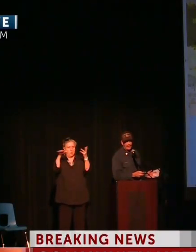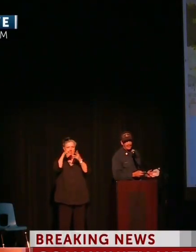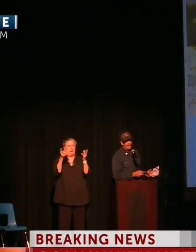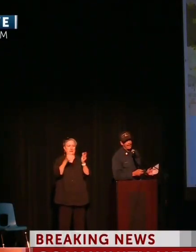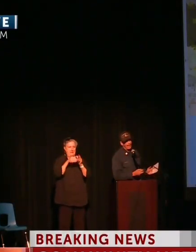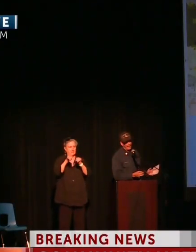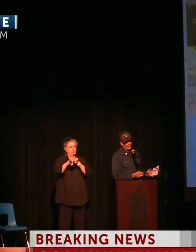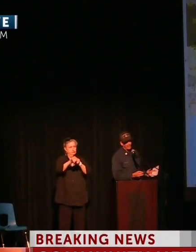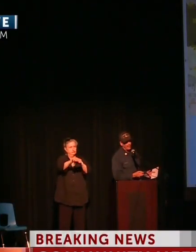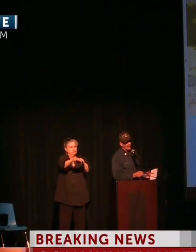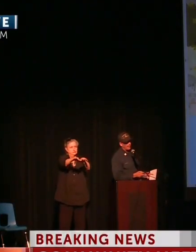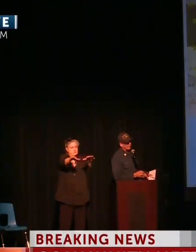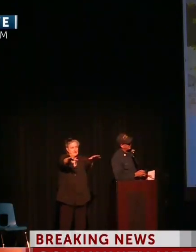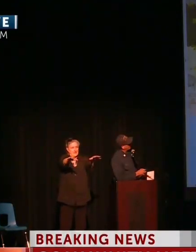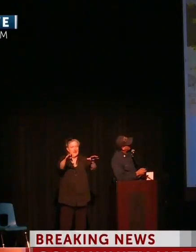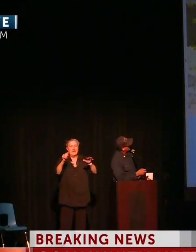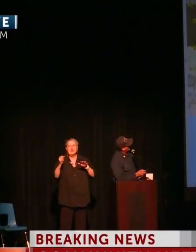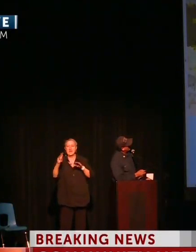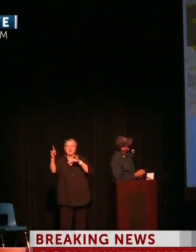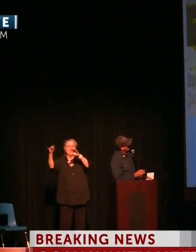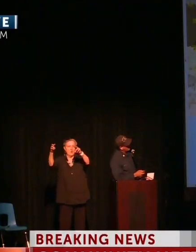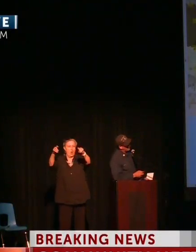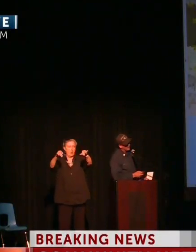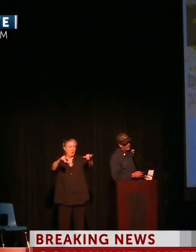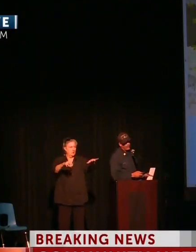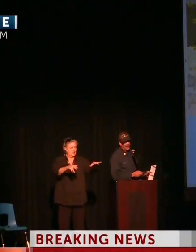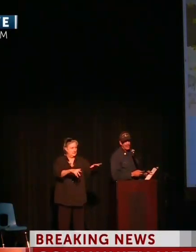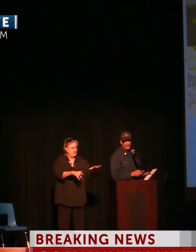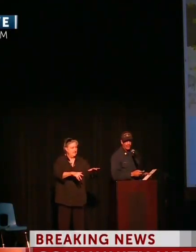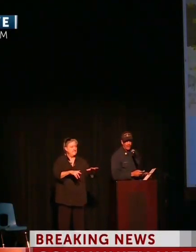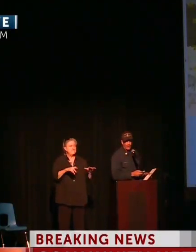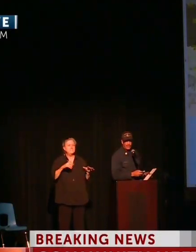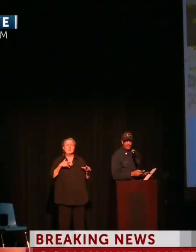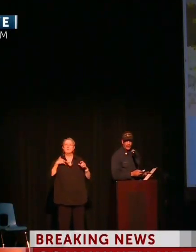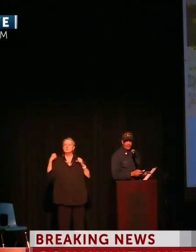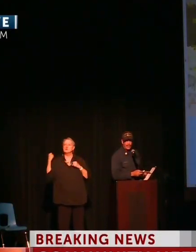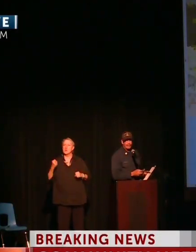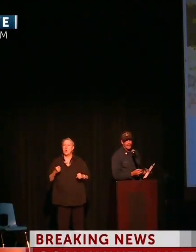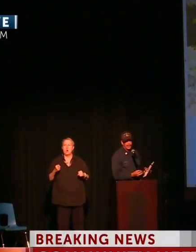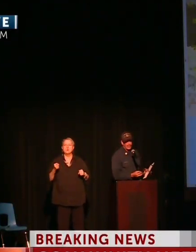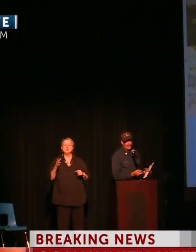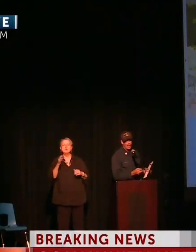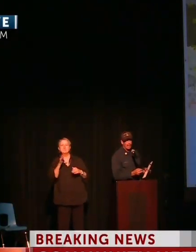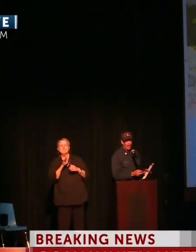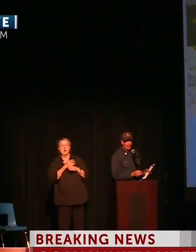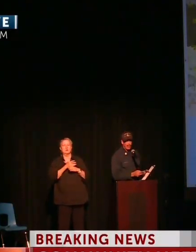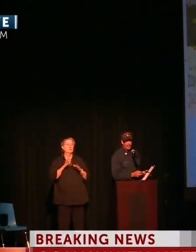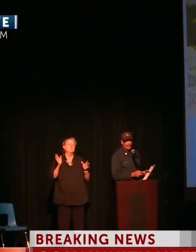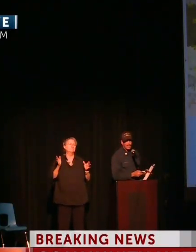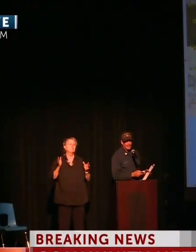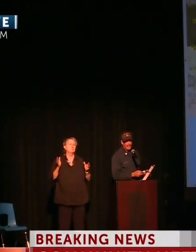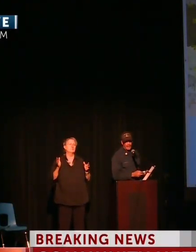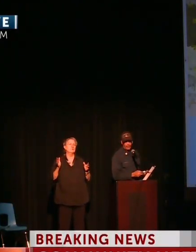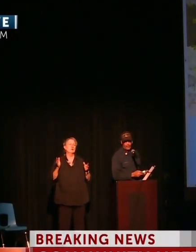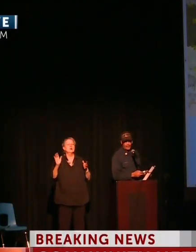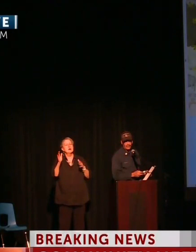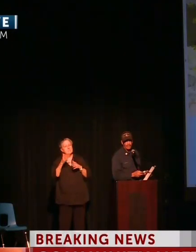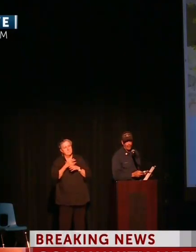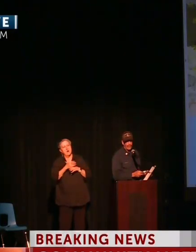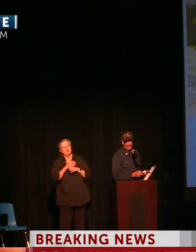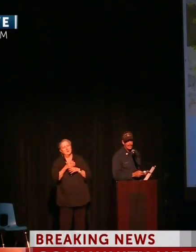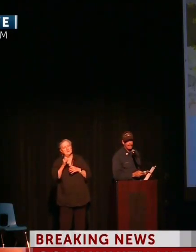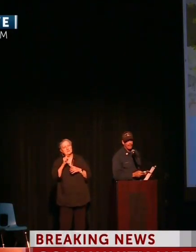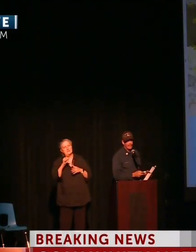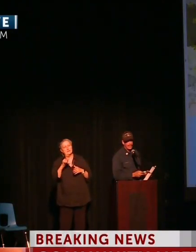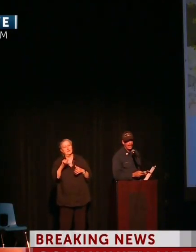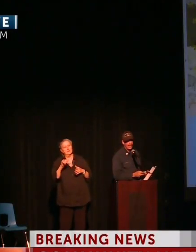again and ash fallout. We have a strong to moderate, actually a moderate Santa Ana wind